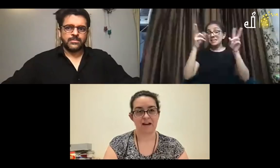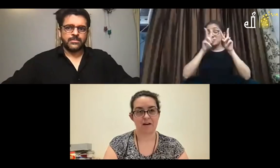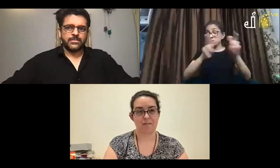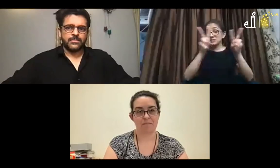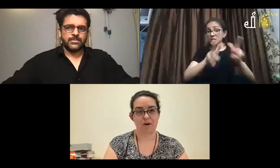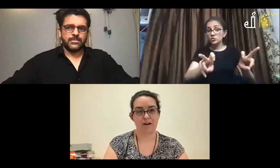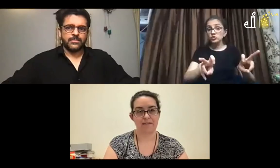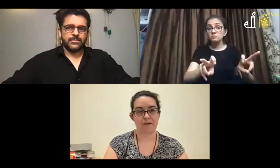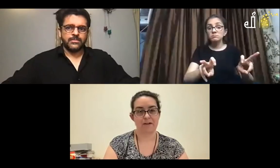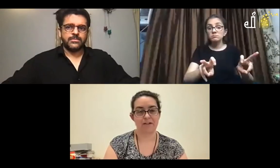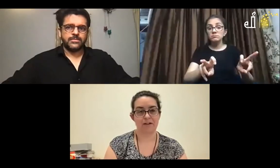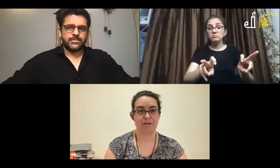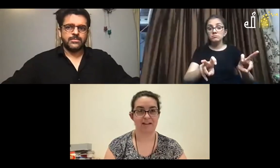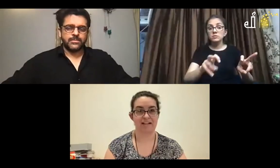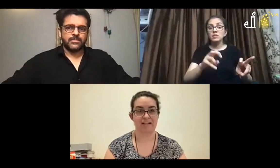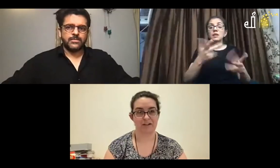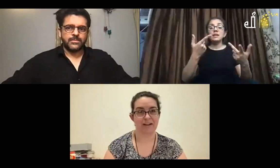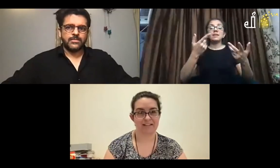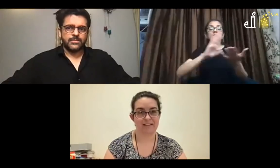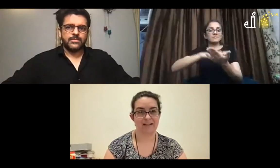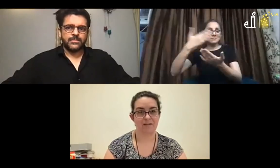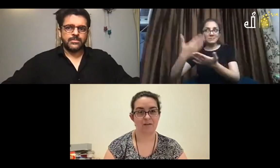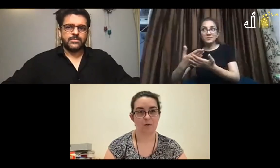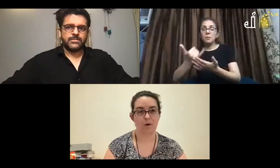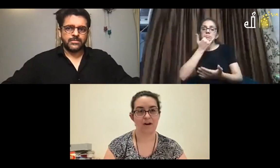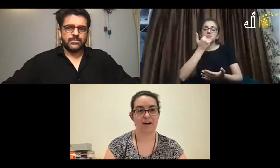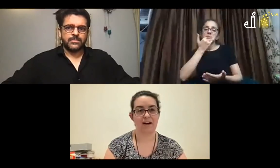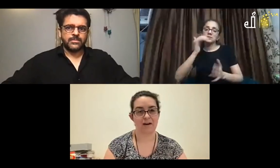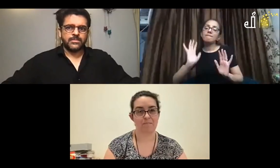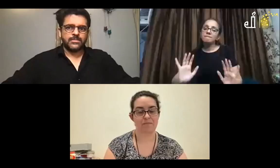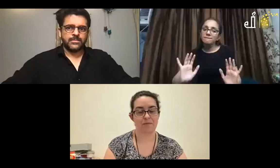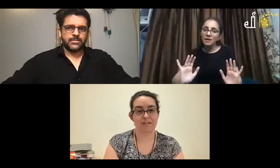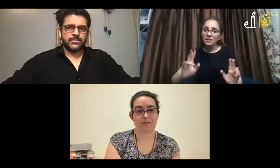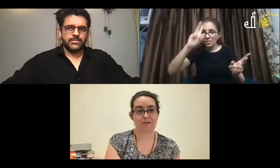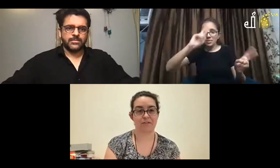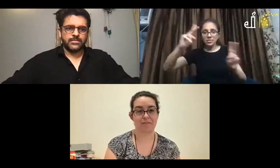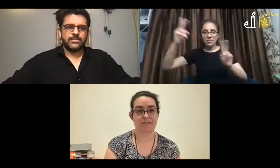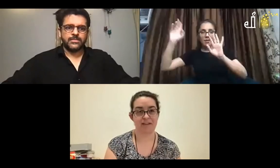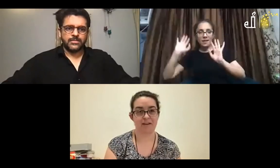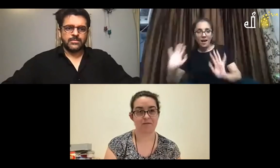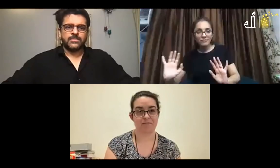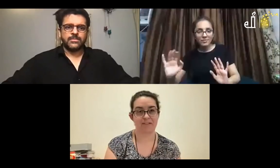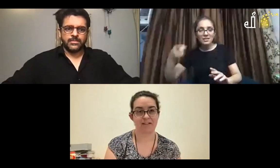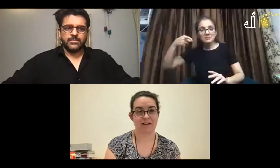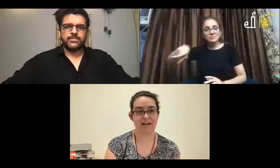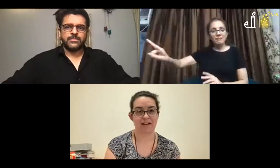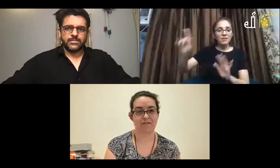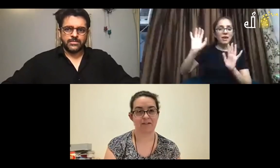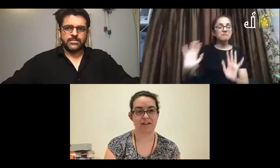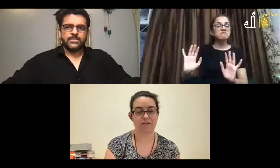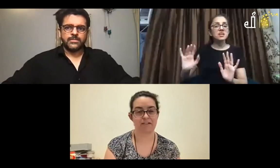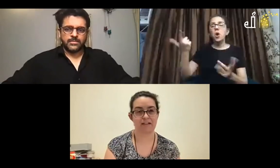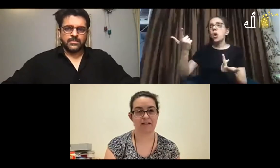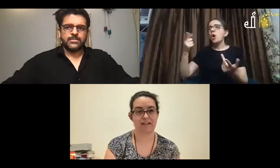studies are either interpreted incorrectly or the researcher themselves did not have a